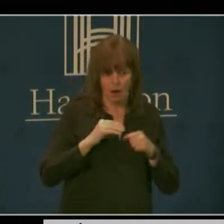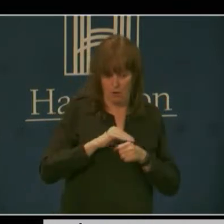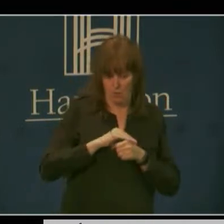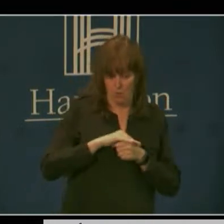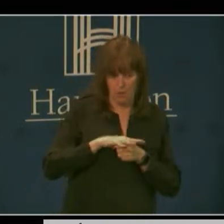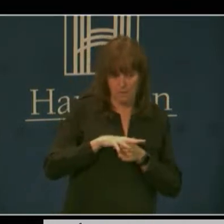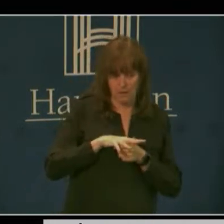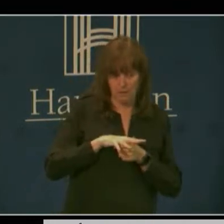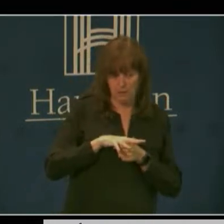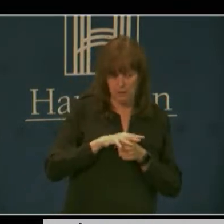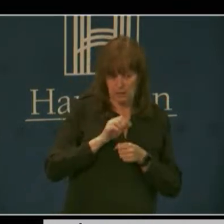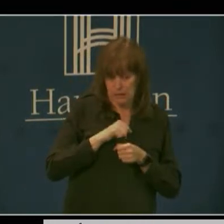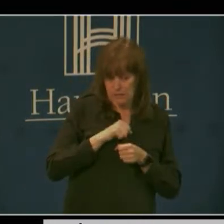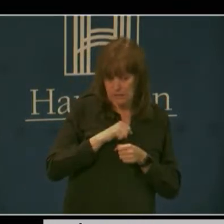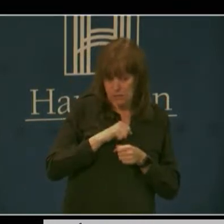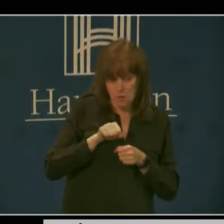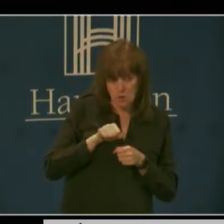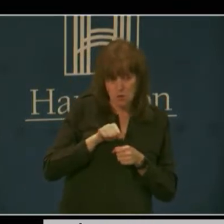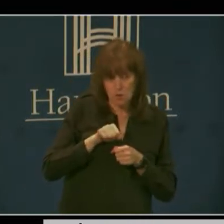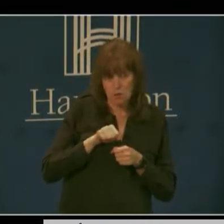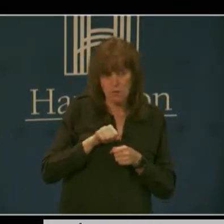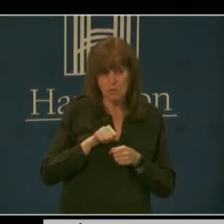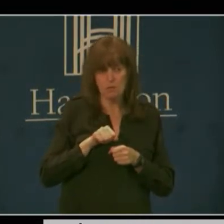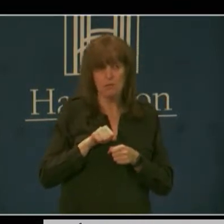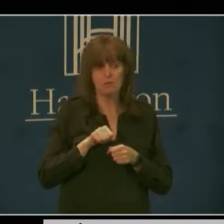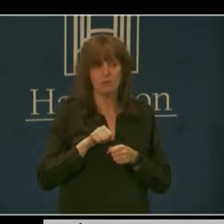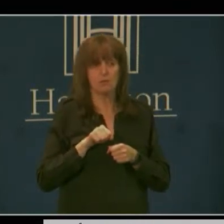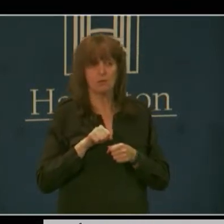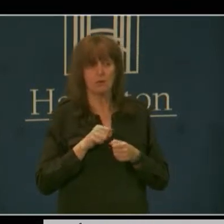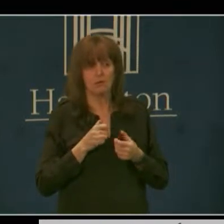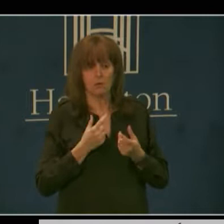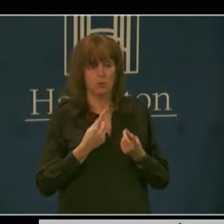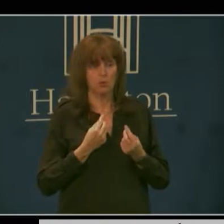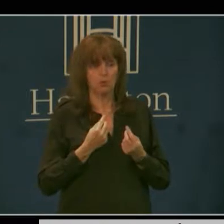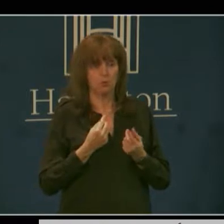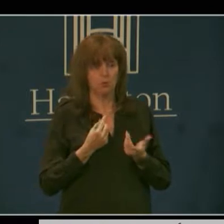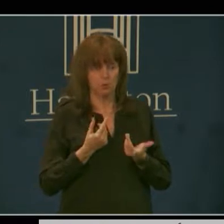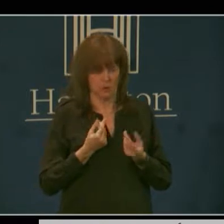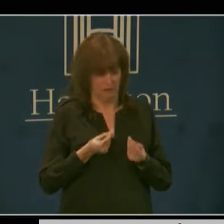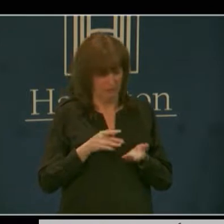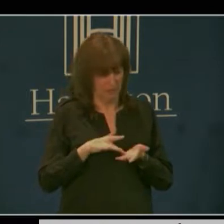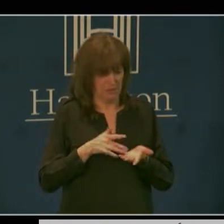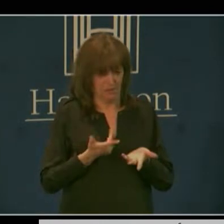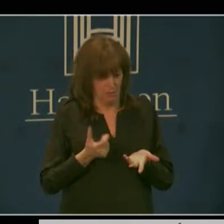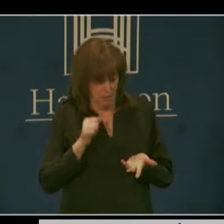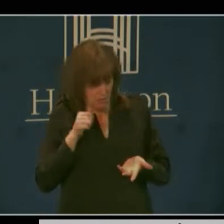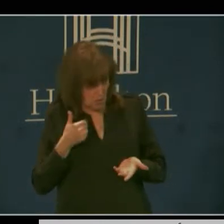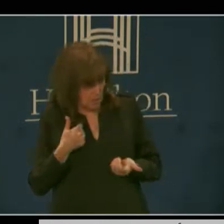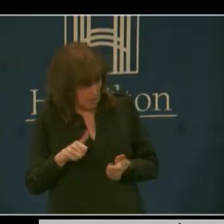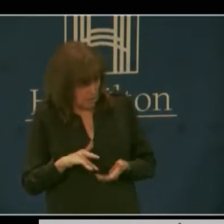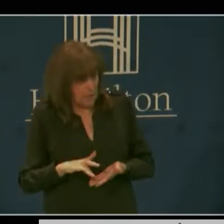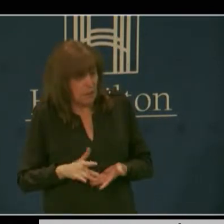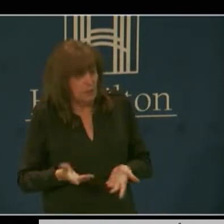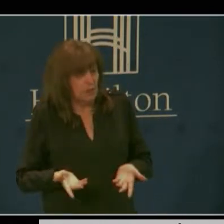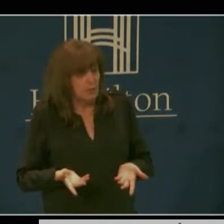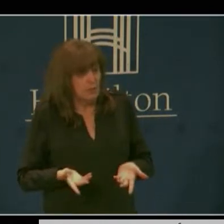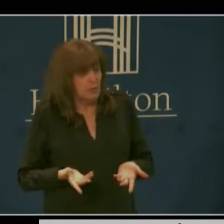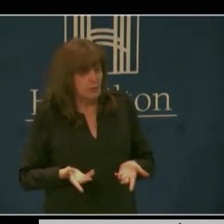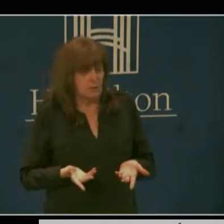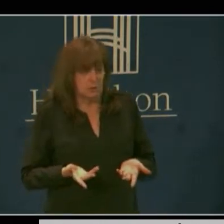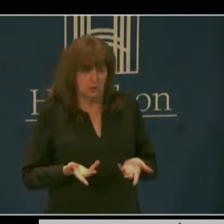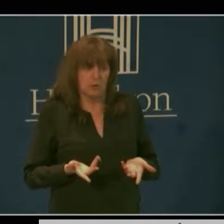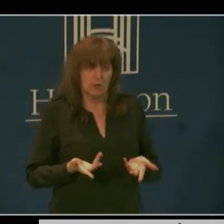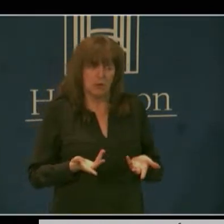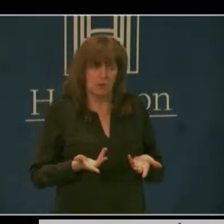But other than that, it doesn't trigger a brand new treatment that you can get to. So to some degree, we were asking and we continue to ask